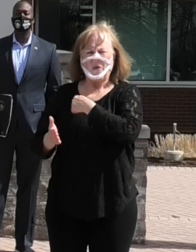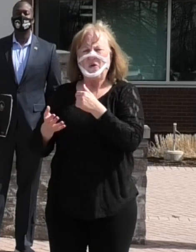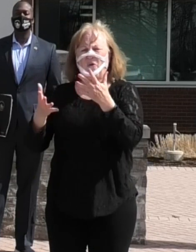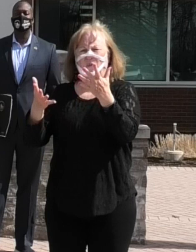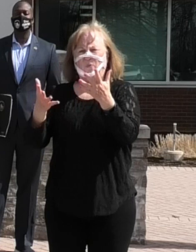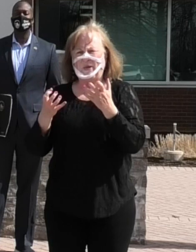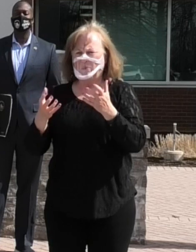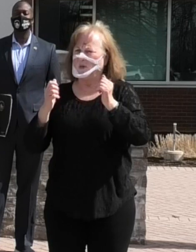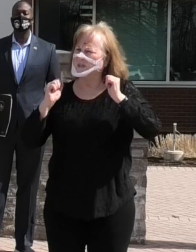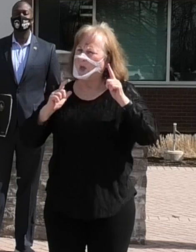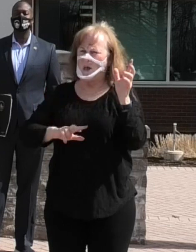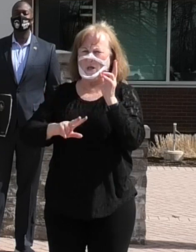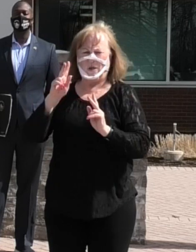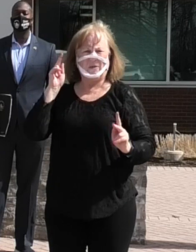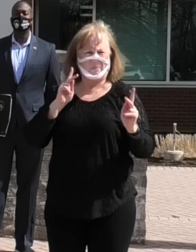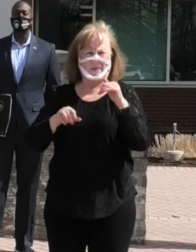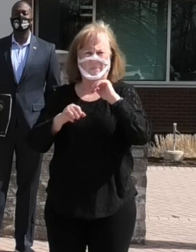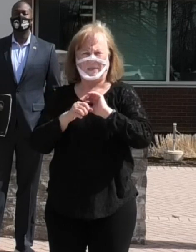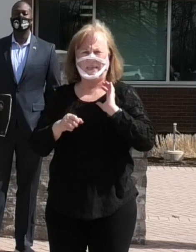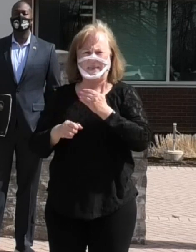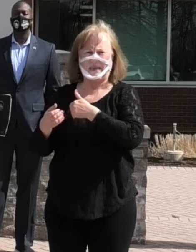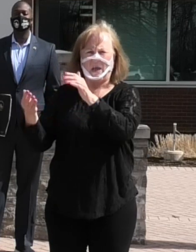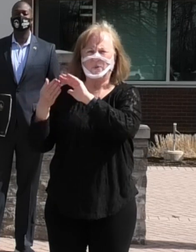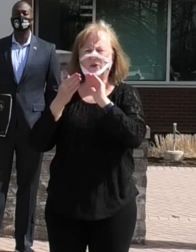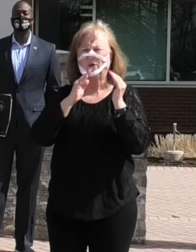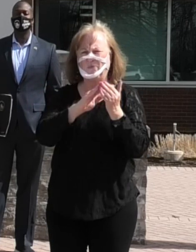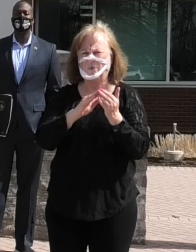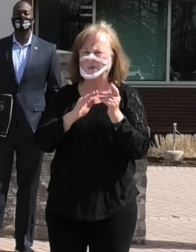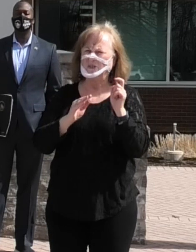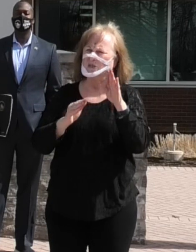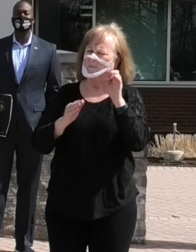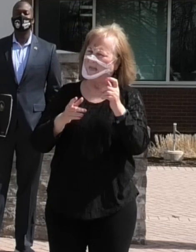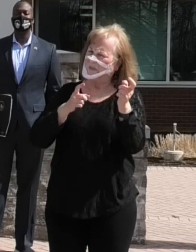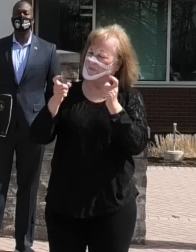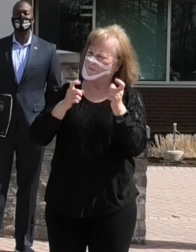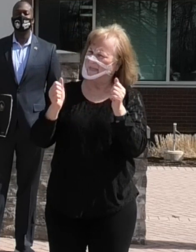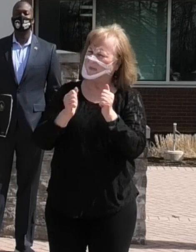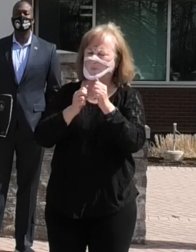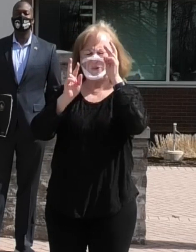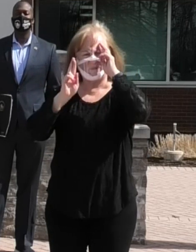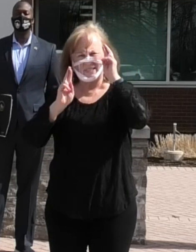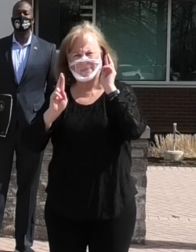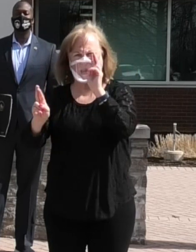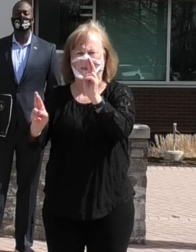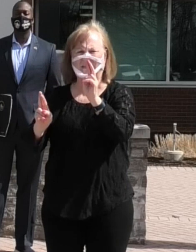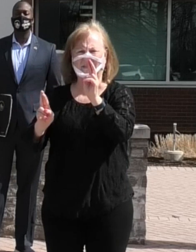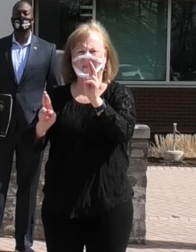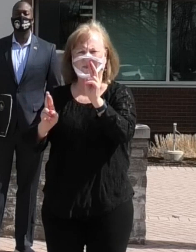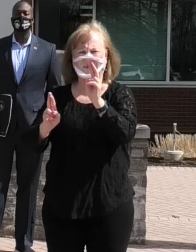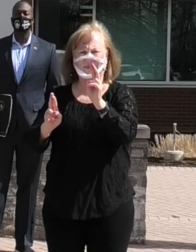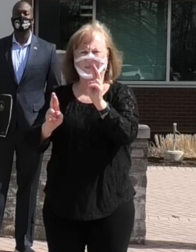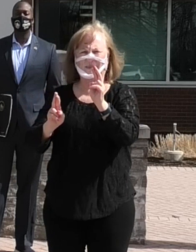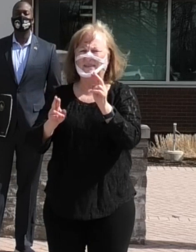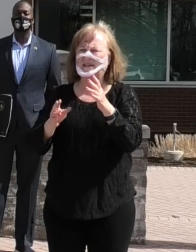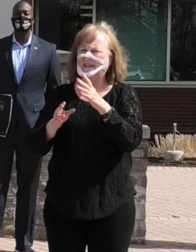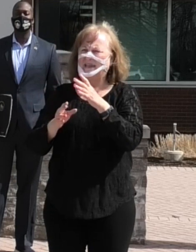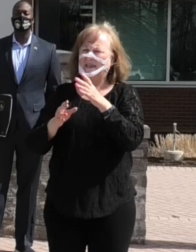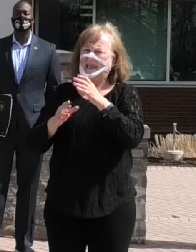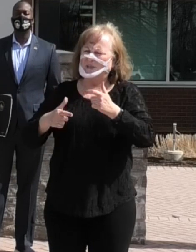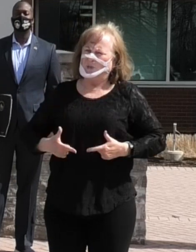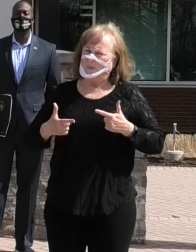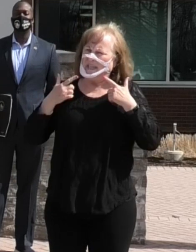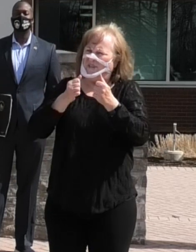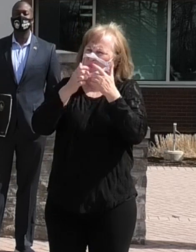want all people in our community to be treated with respect and to live